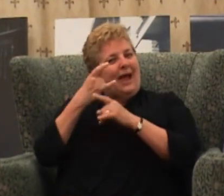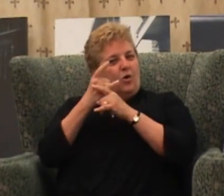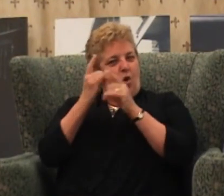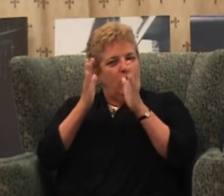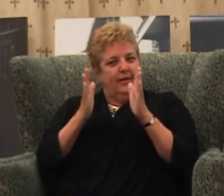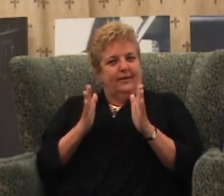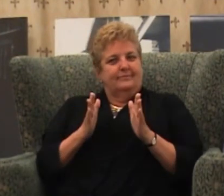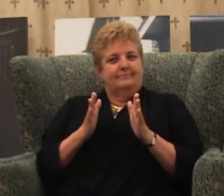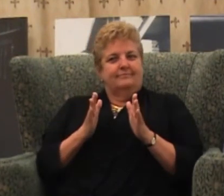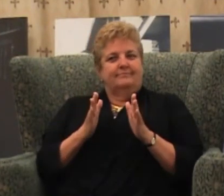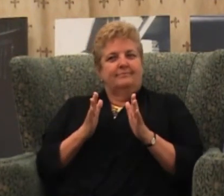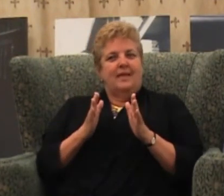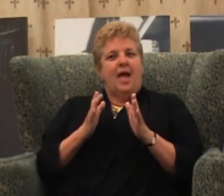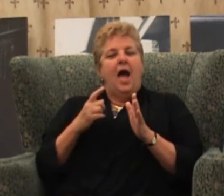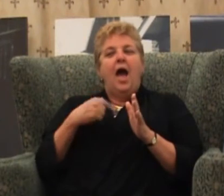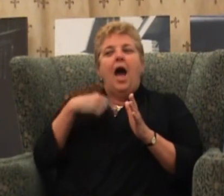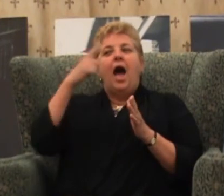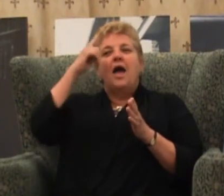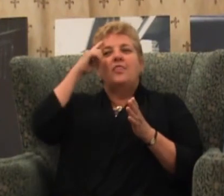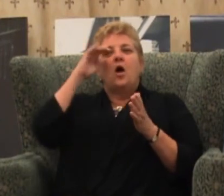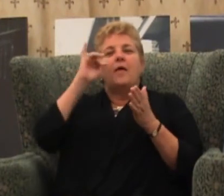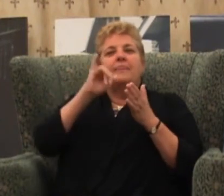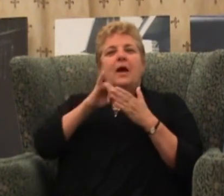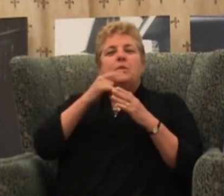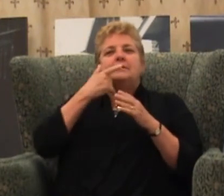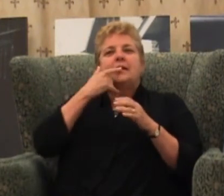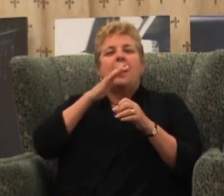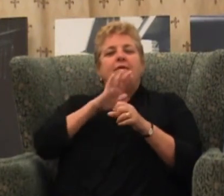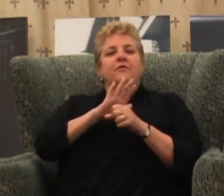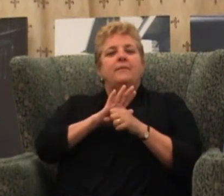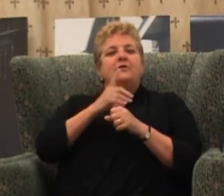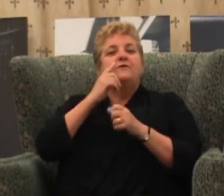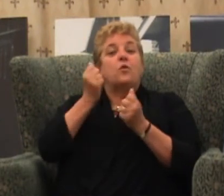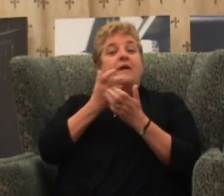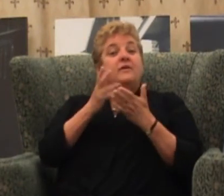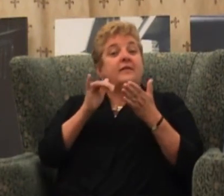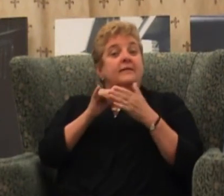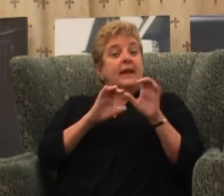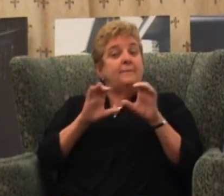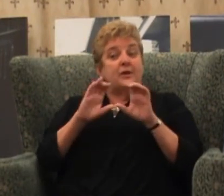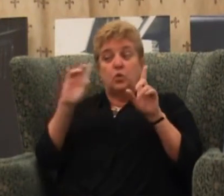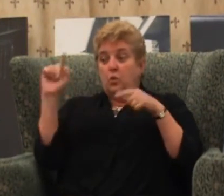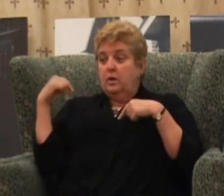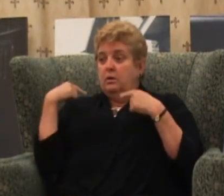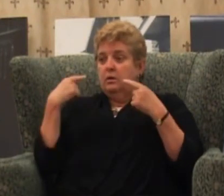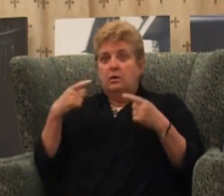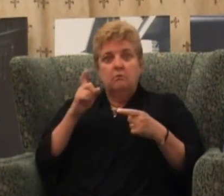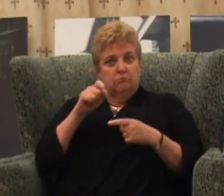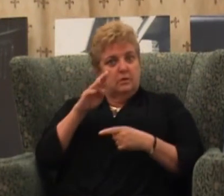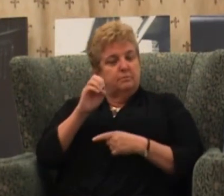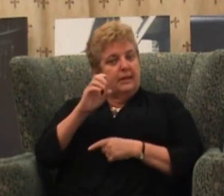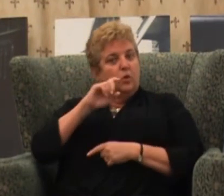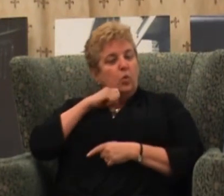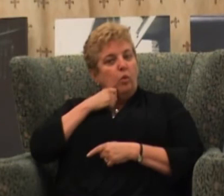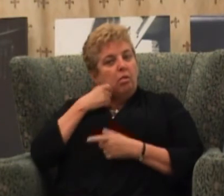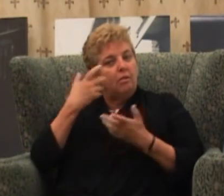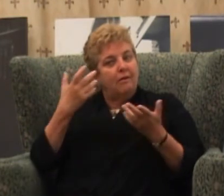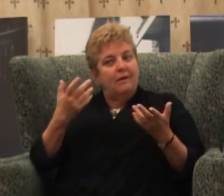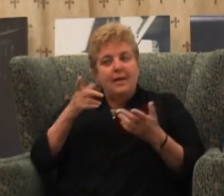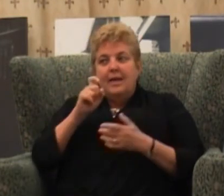Because I thought that that was confirmation that everything that I'd been doing must have been cool. It must have been what I could do.